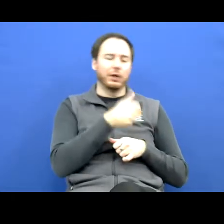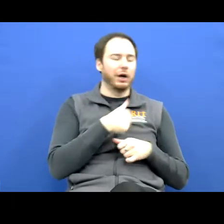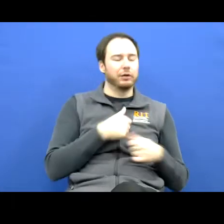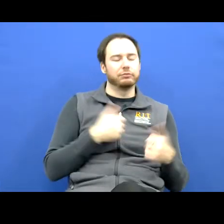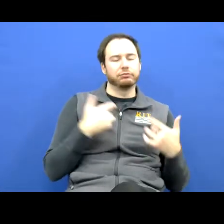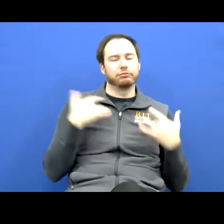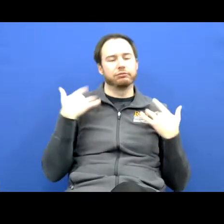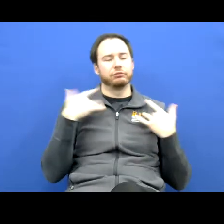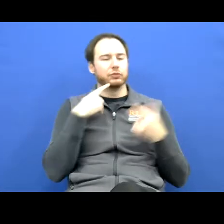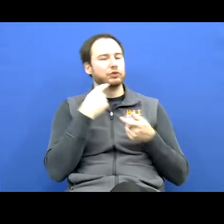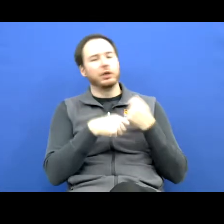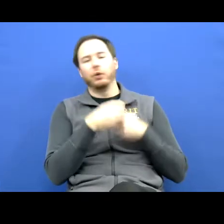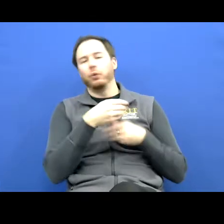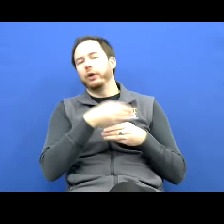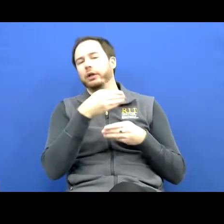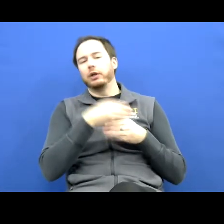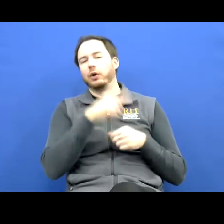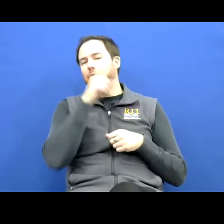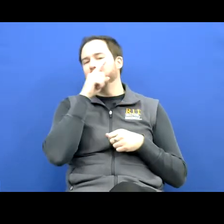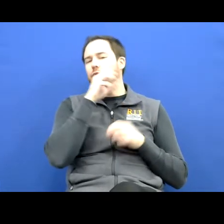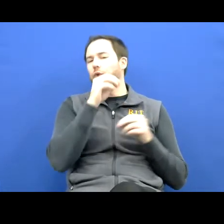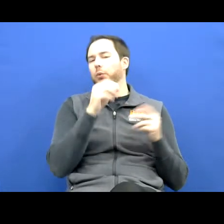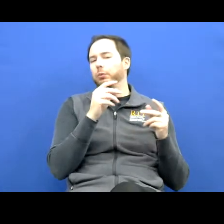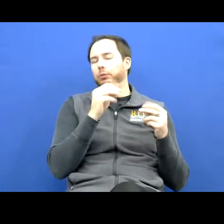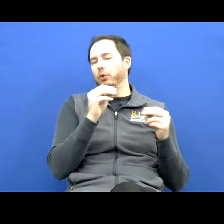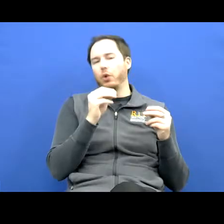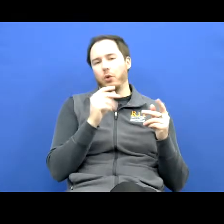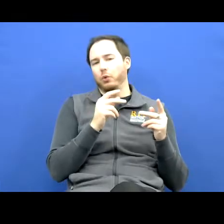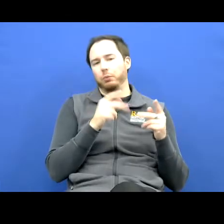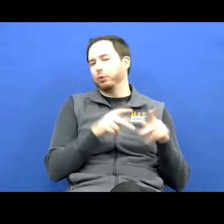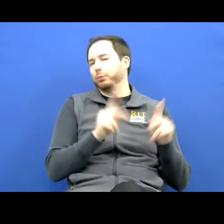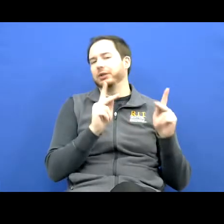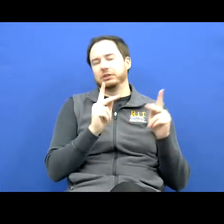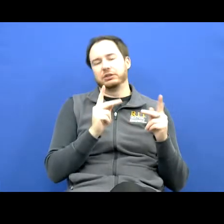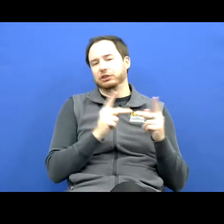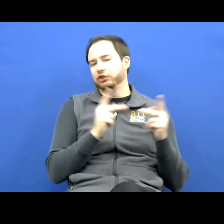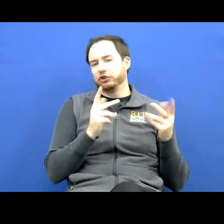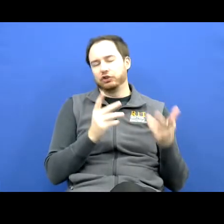change windows, for instance, without getting permission.